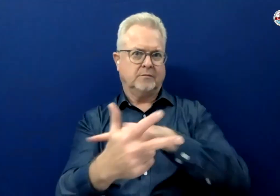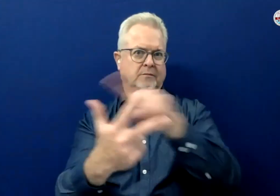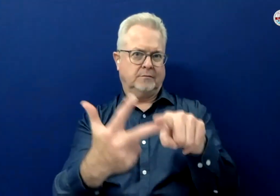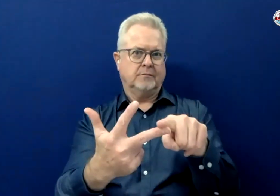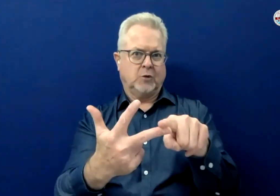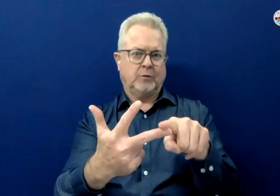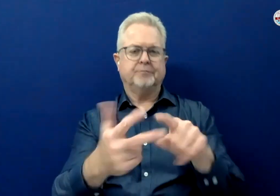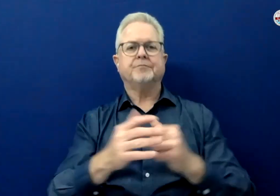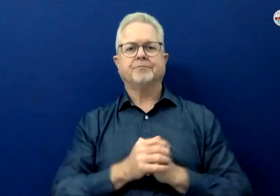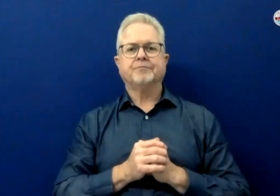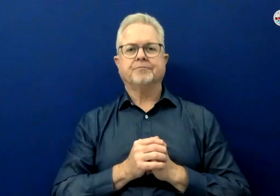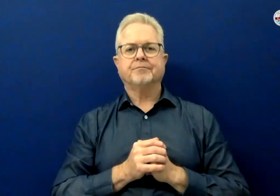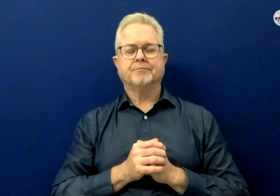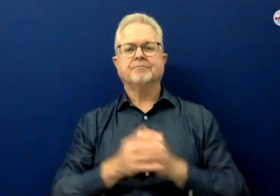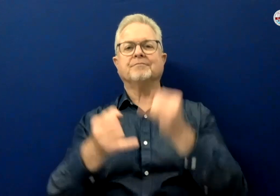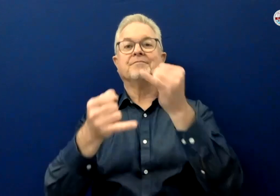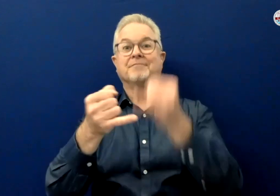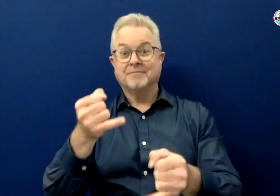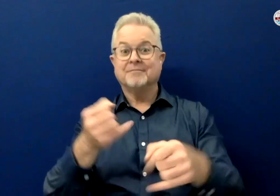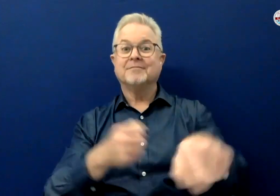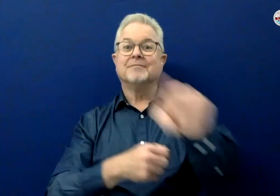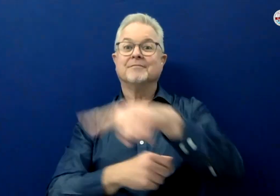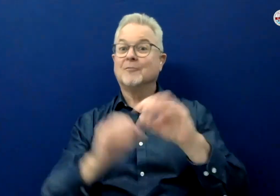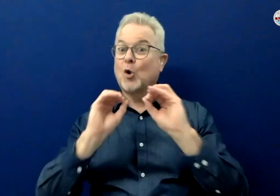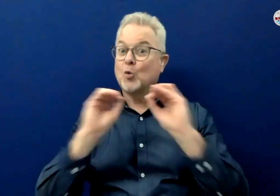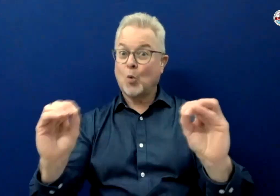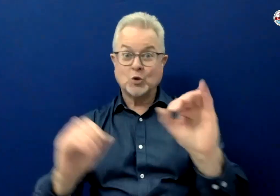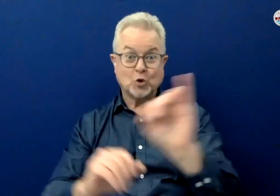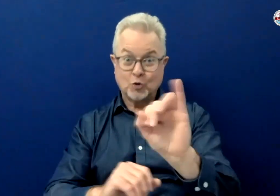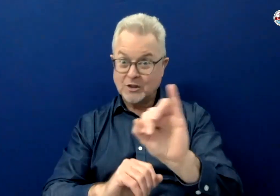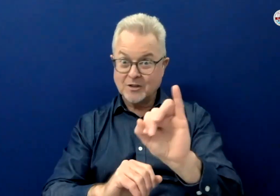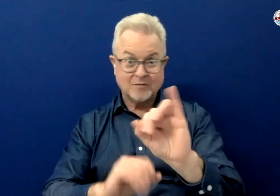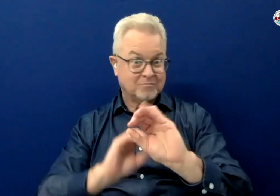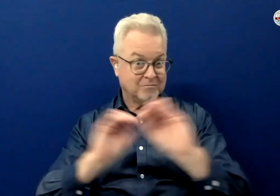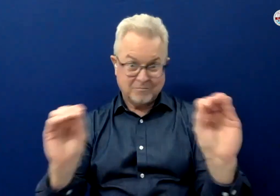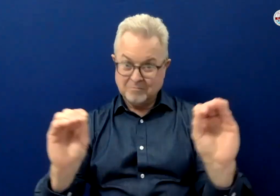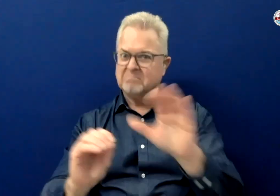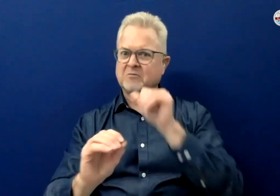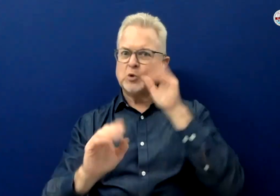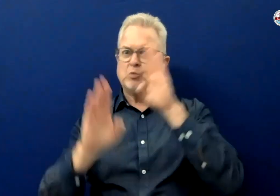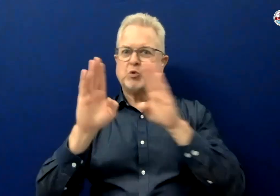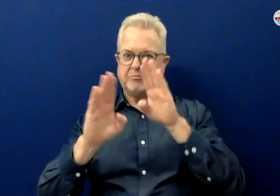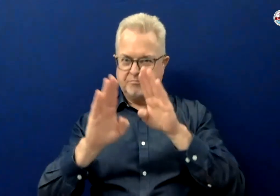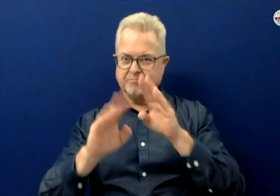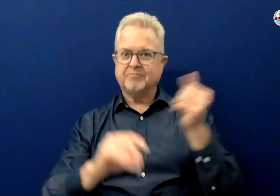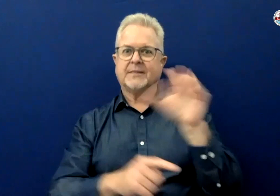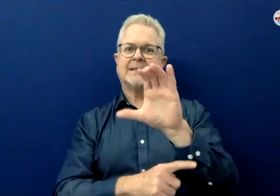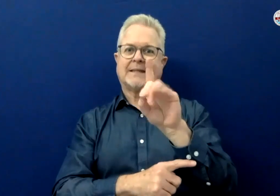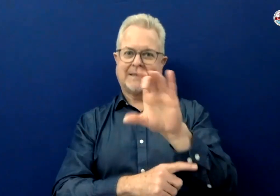your pocket, okay? And lastly, for those of you who have no insurance whatsoever, do